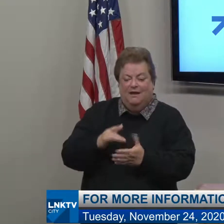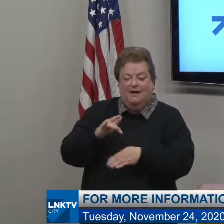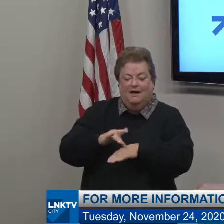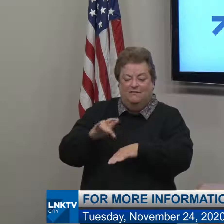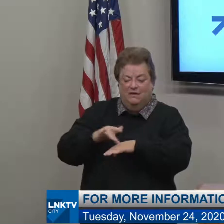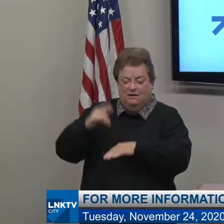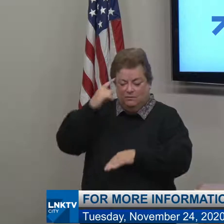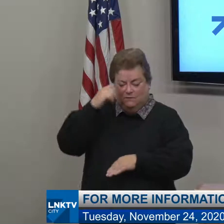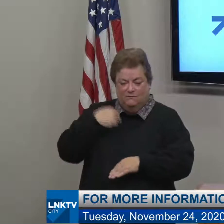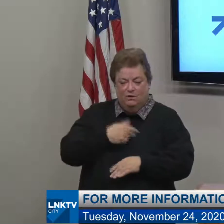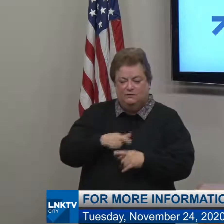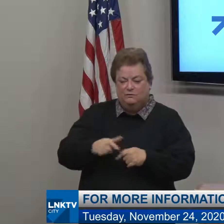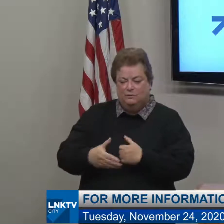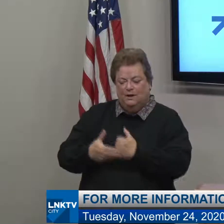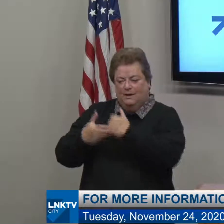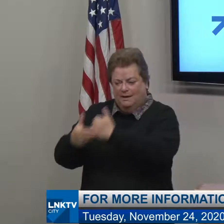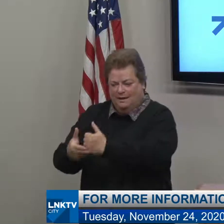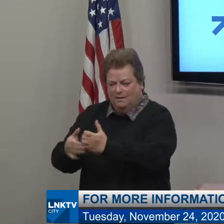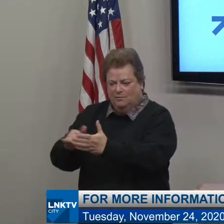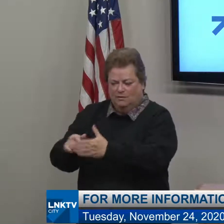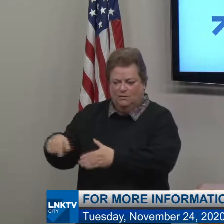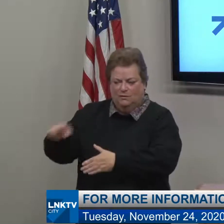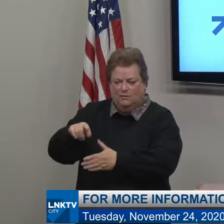to those businesses.